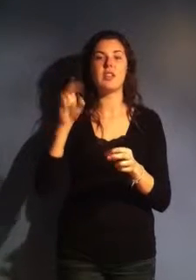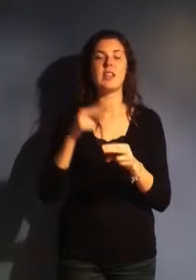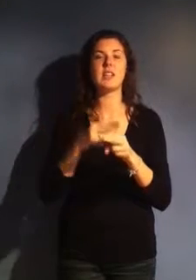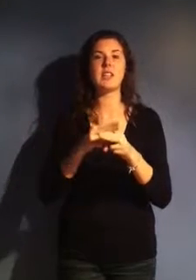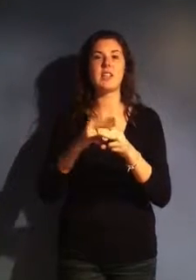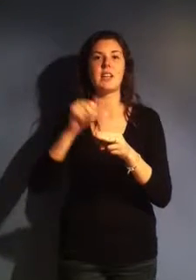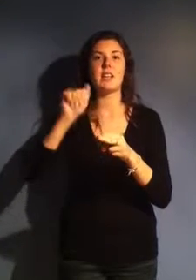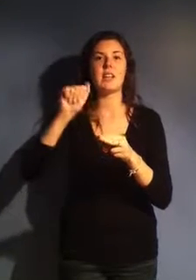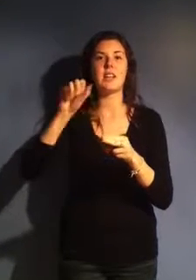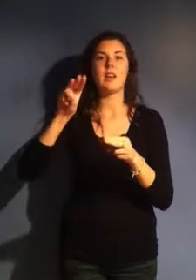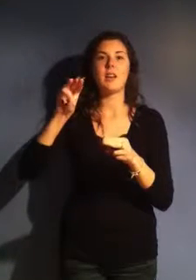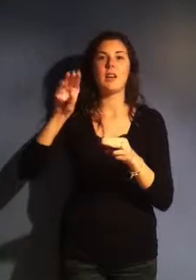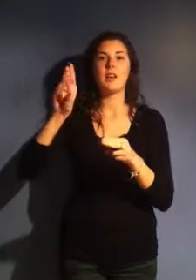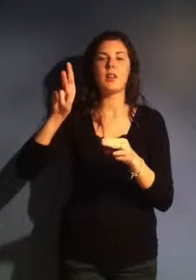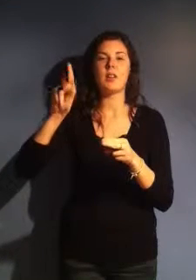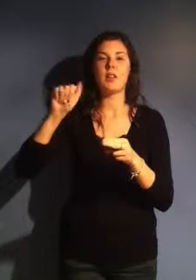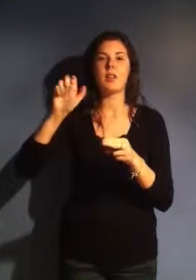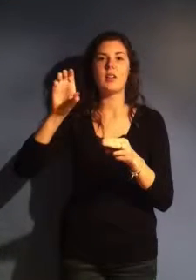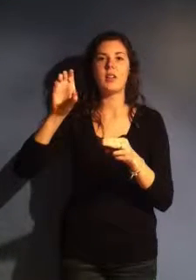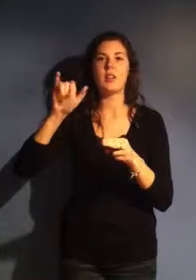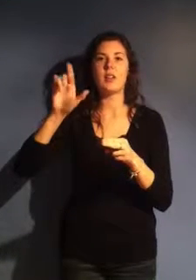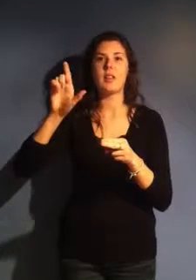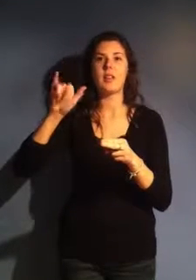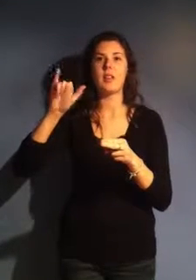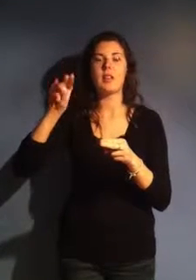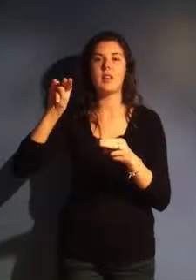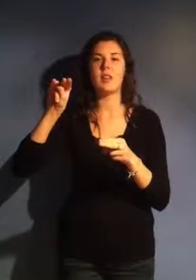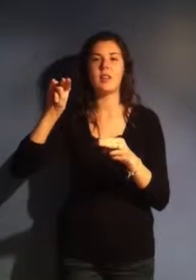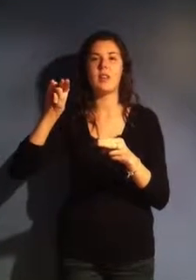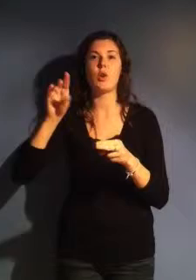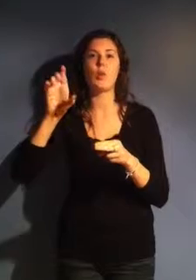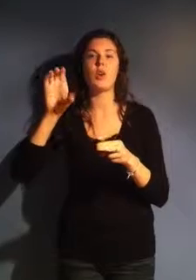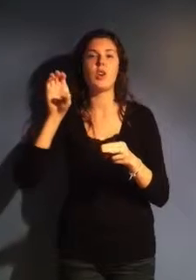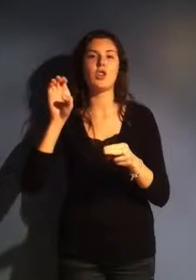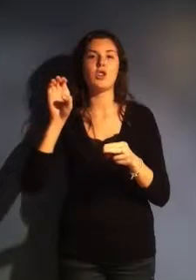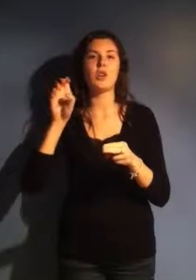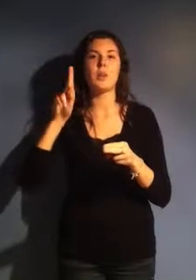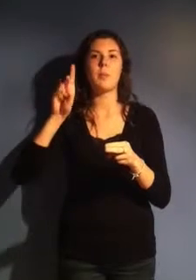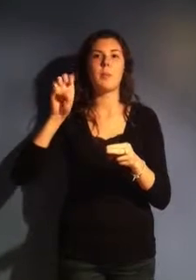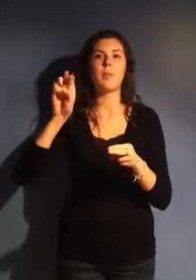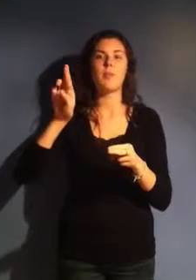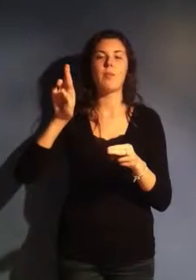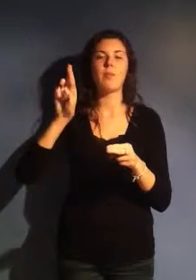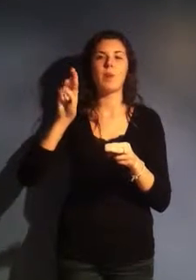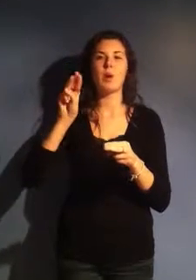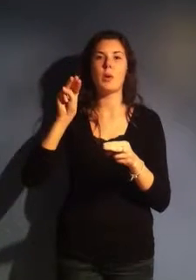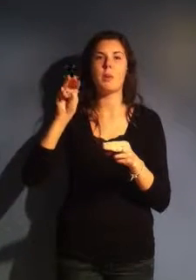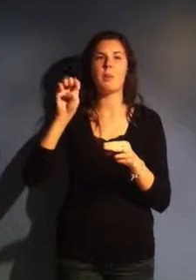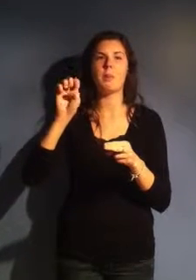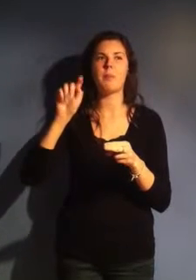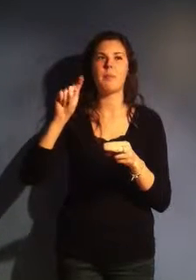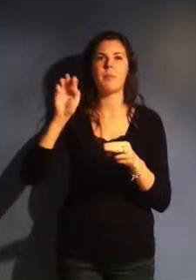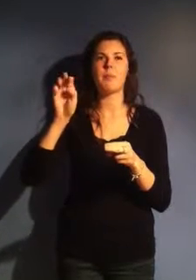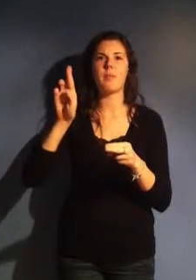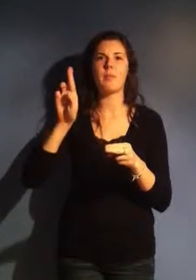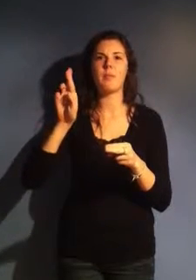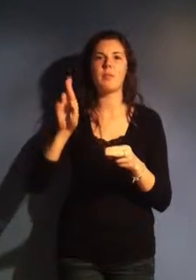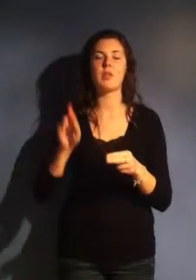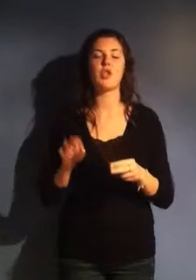since this is frozen, I need to take the ampicillin out of the freezer and put it on the heat block in order to thaw, because you can't